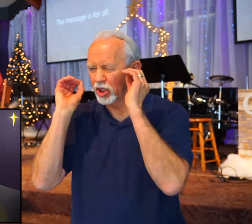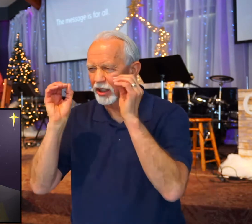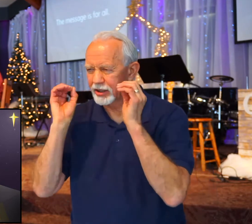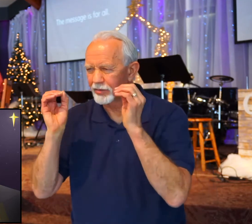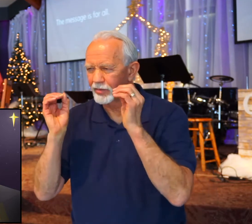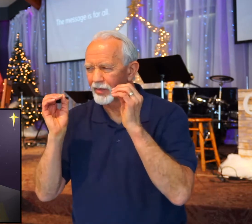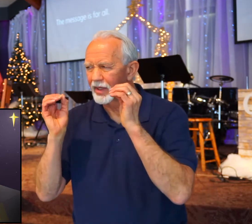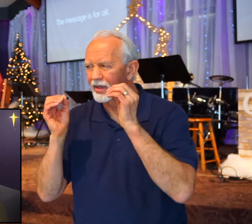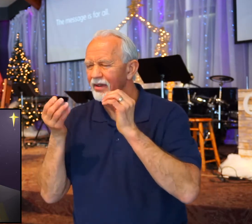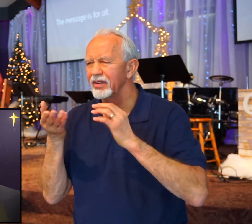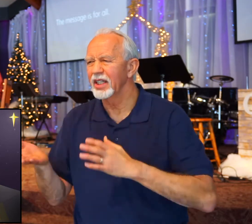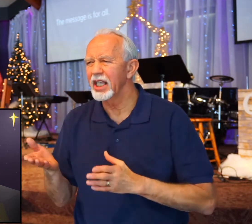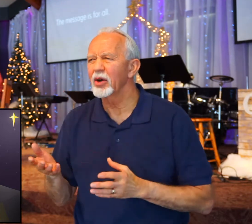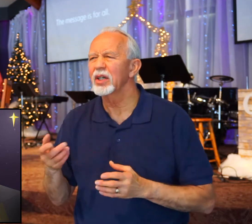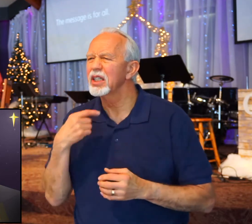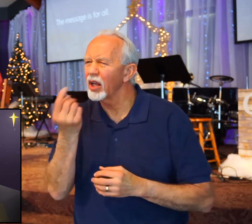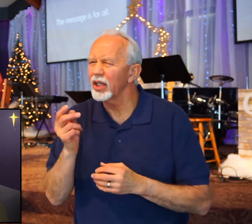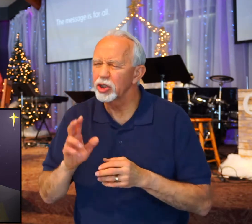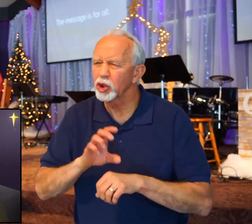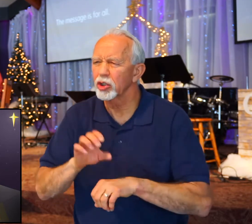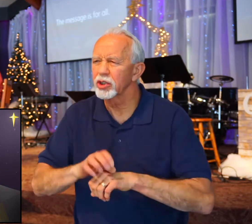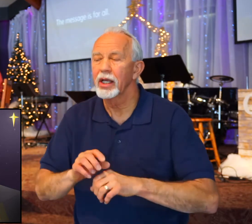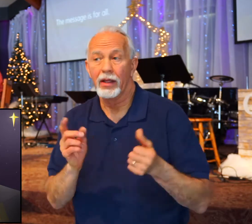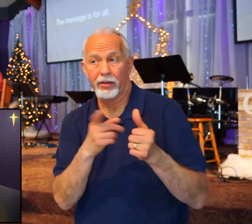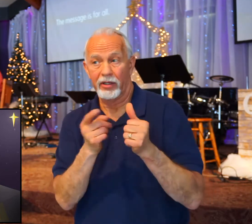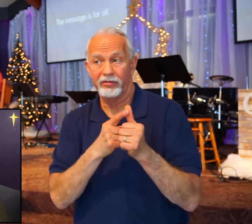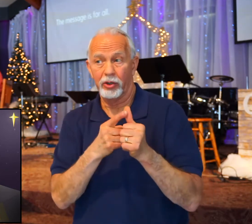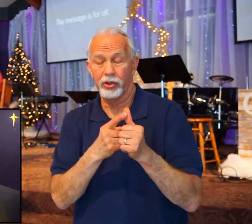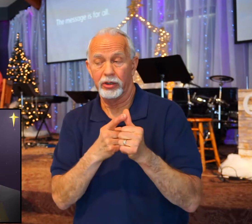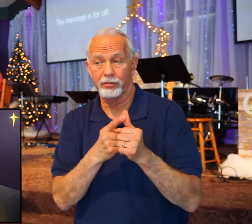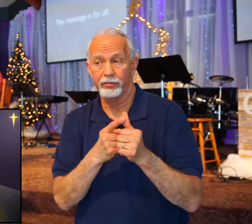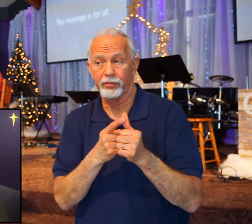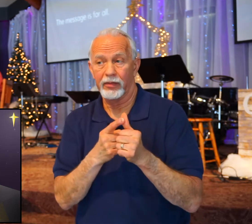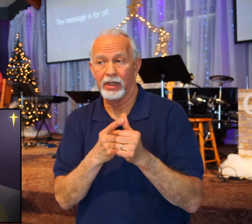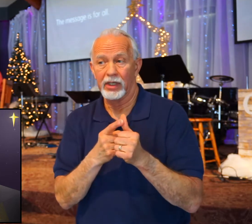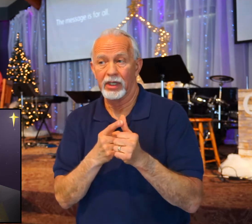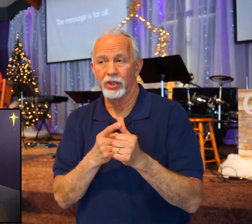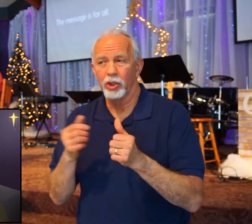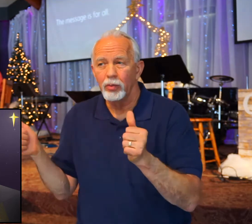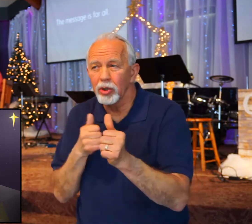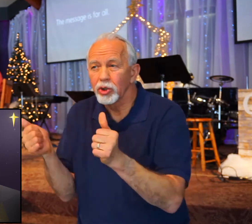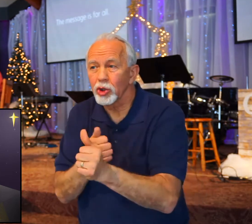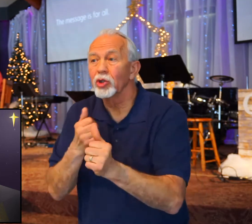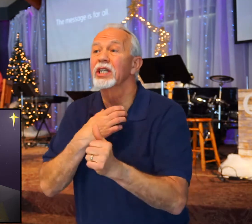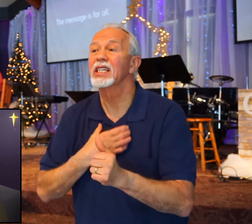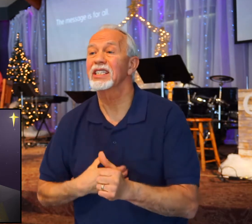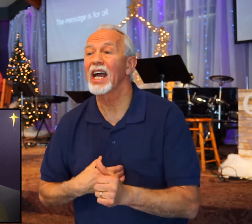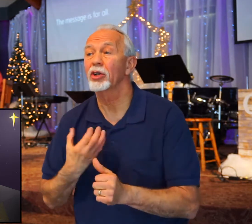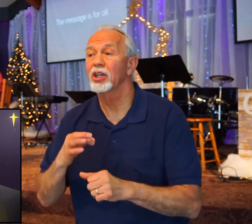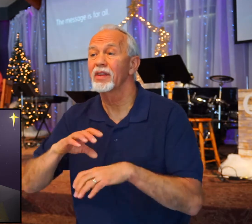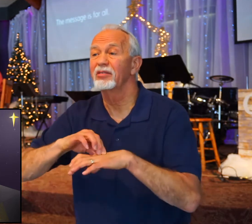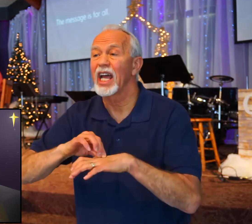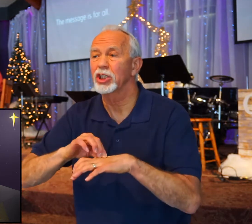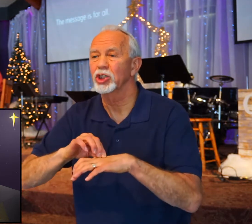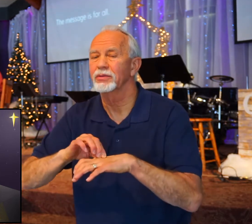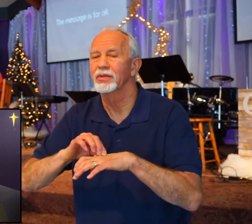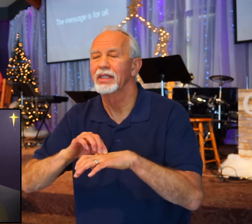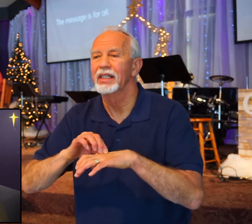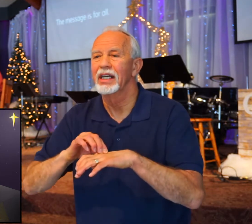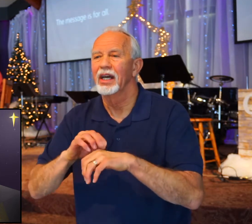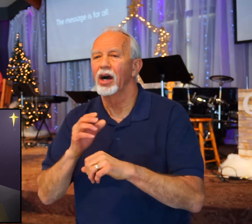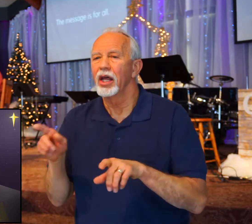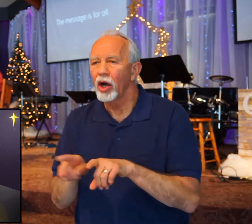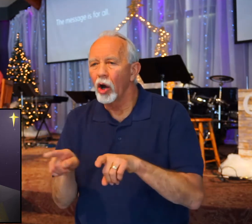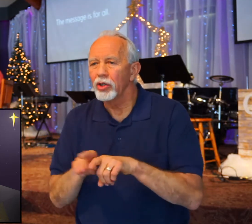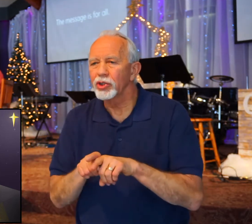that they were telling the church. The first was to pursue desires of the flesh, and they